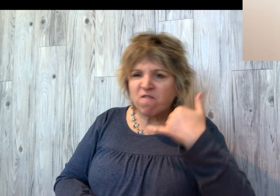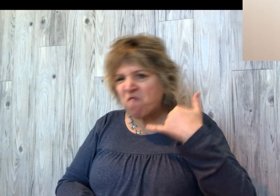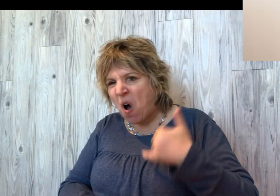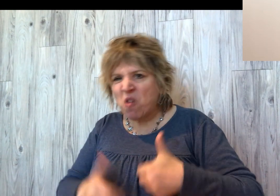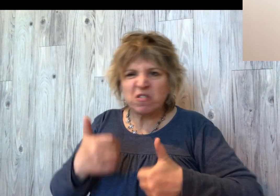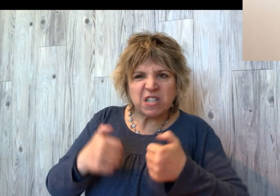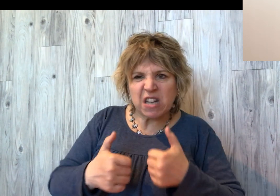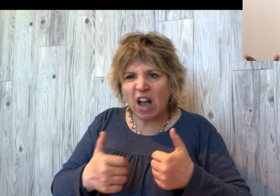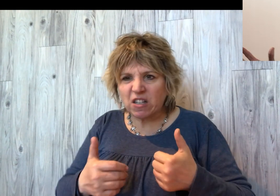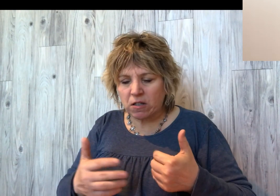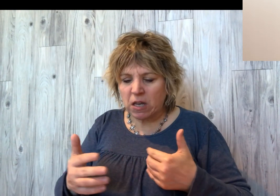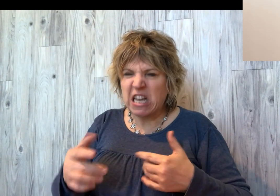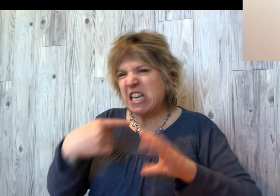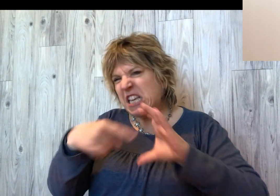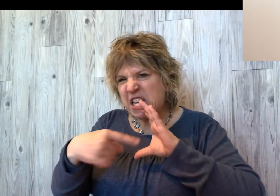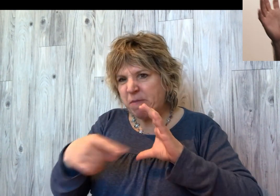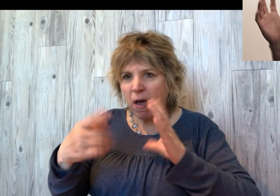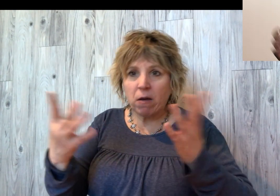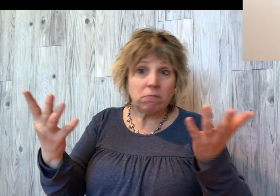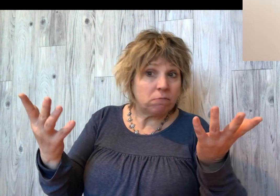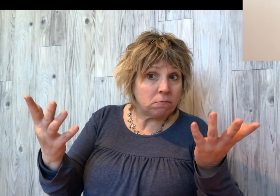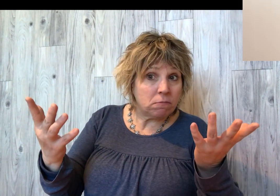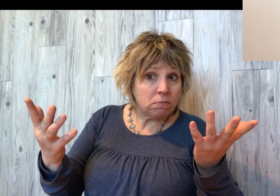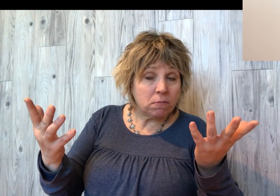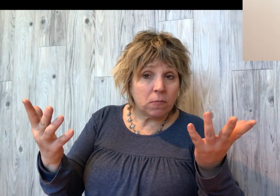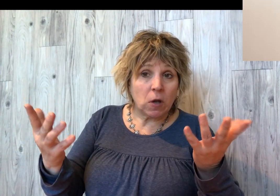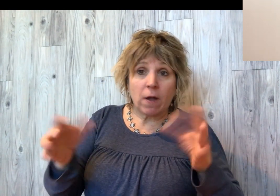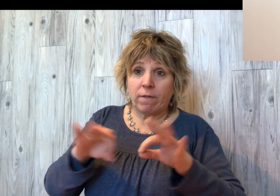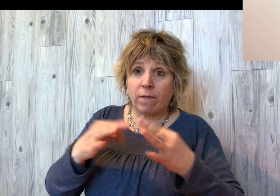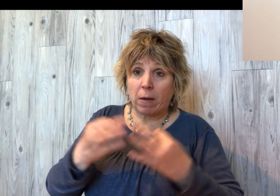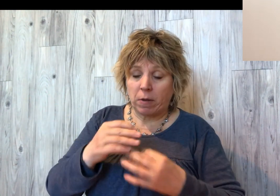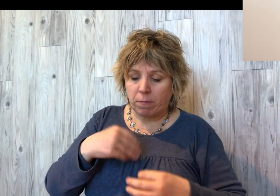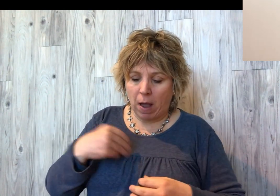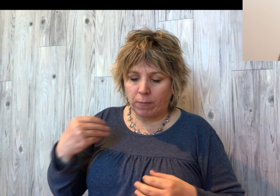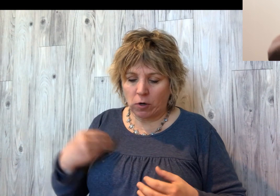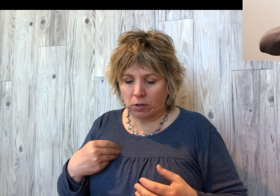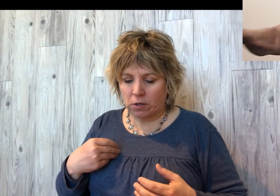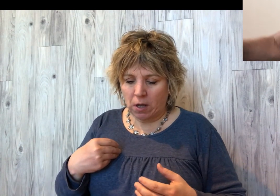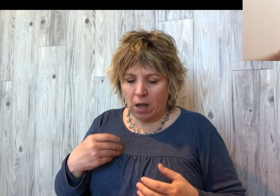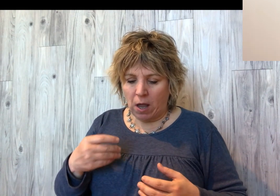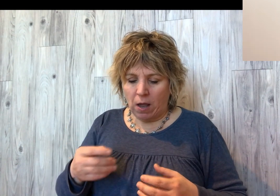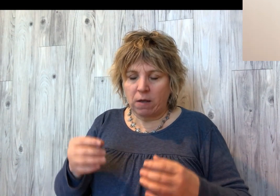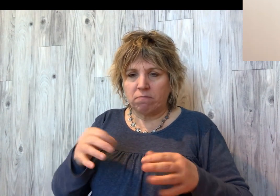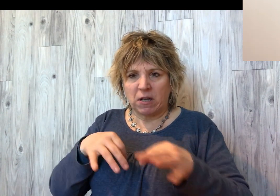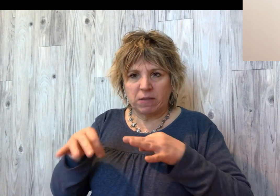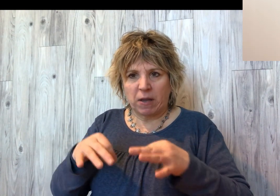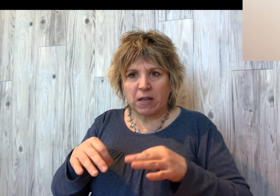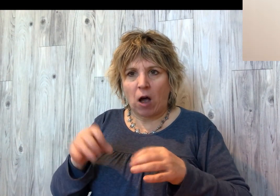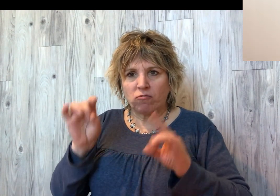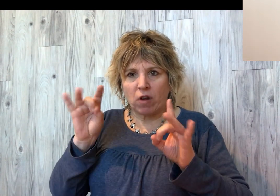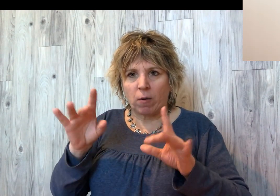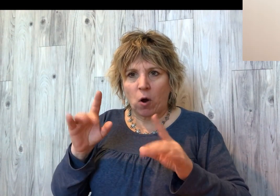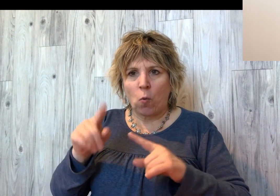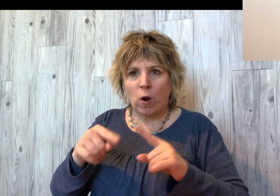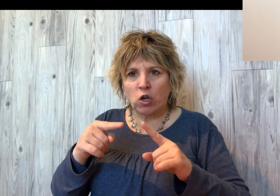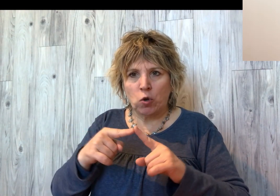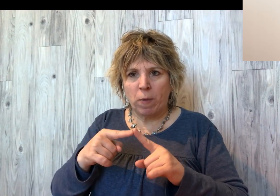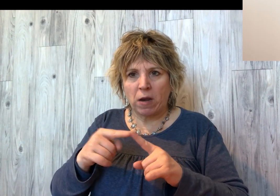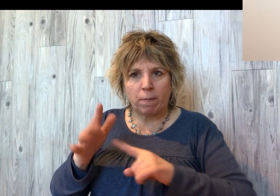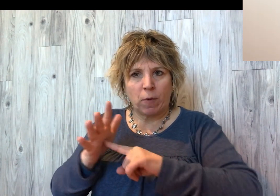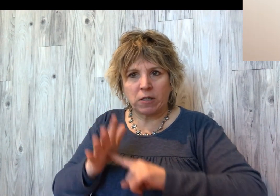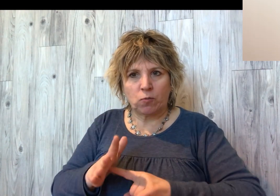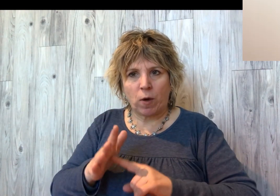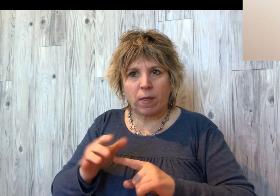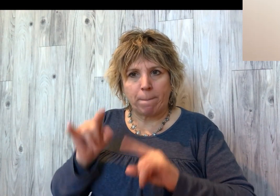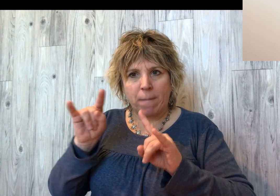the phone, text, whatever it is, emails, angry emails, a family member that starts telling other people how terrible you are. What do you do when you've been attacked by a